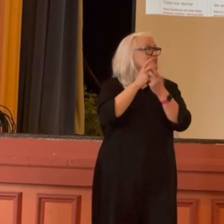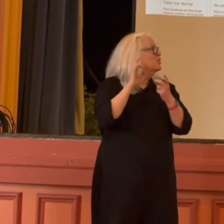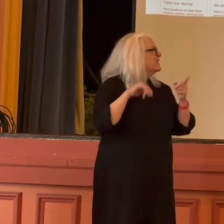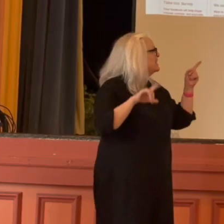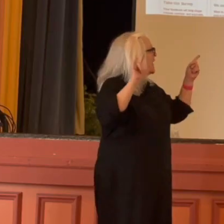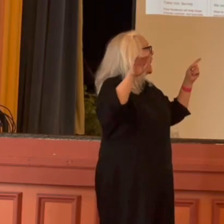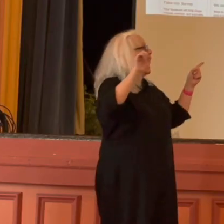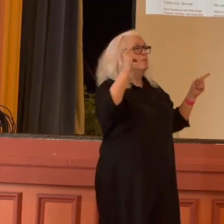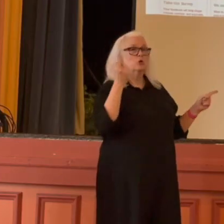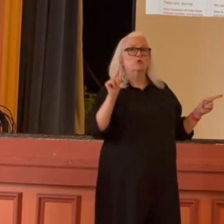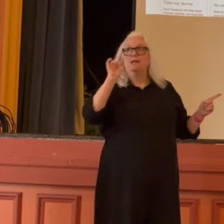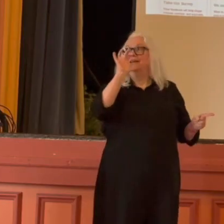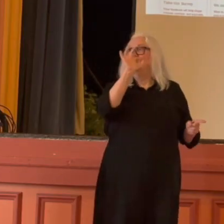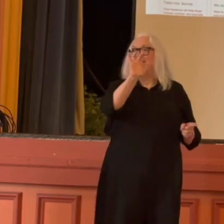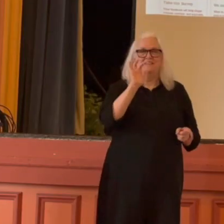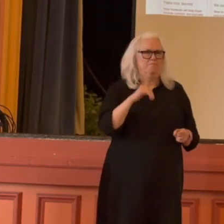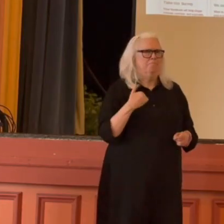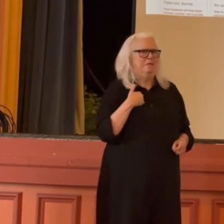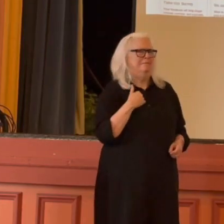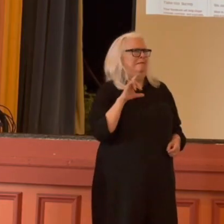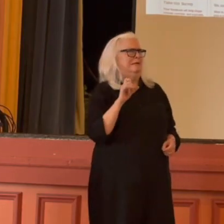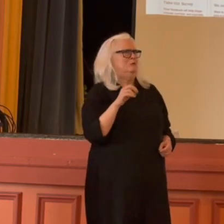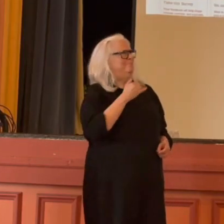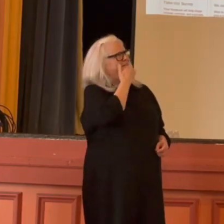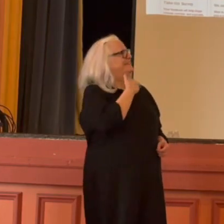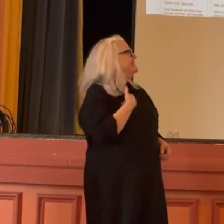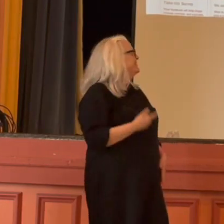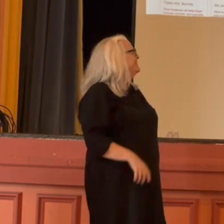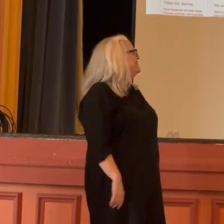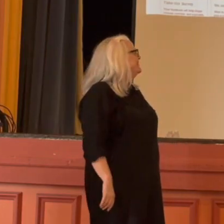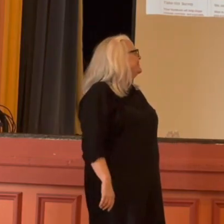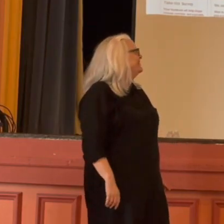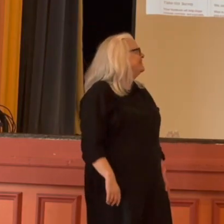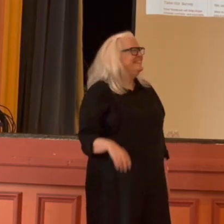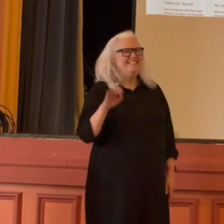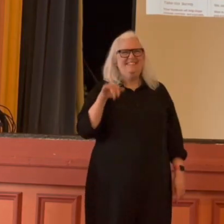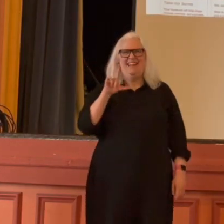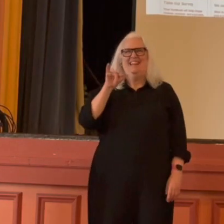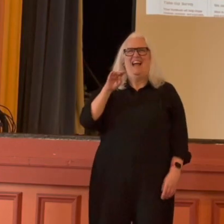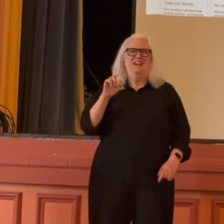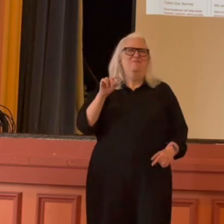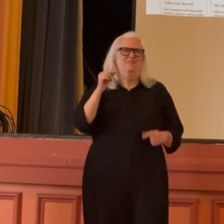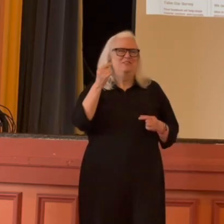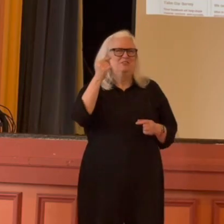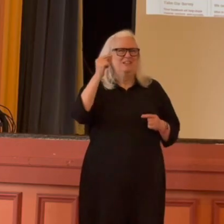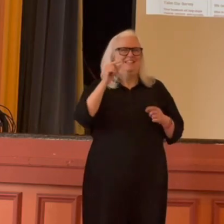district here, sorry about that, I got the laser, I apologize. The lime green district